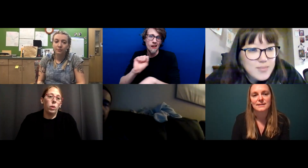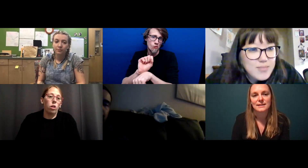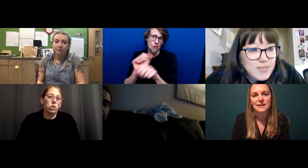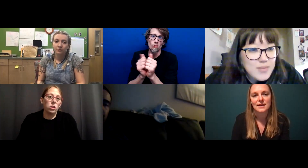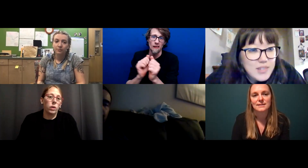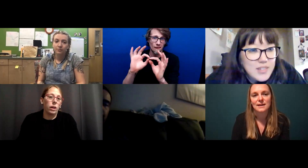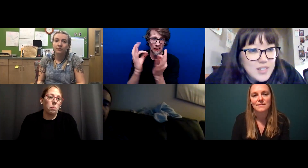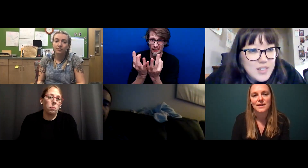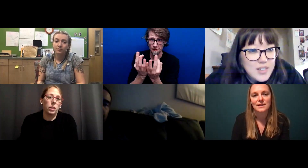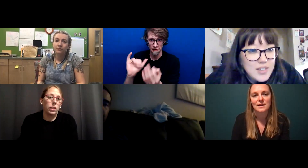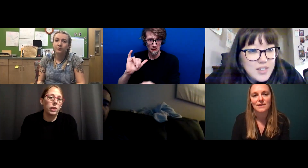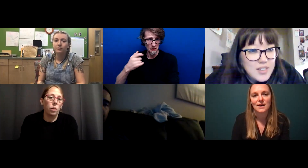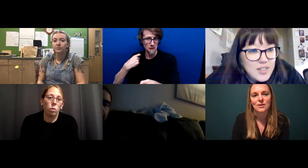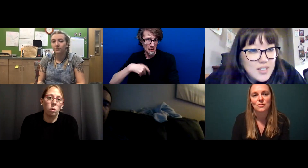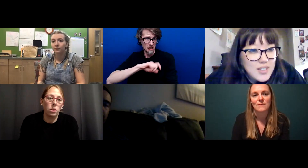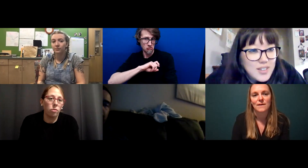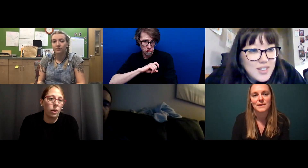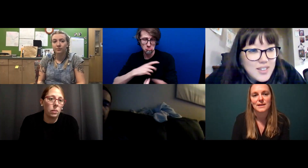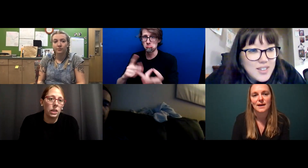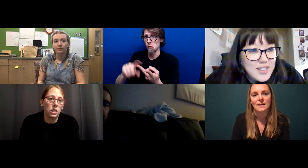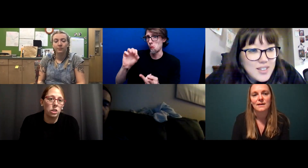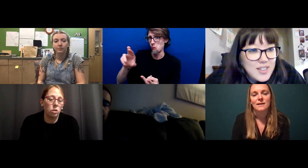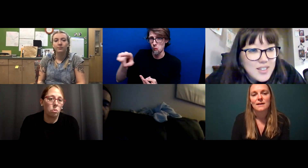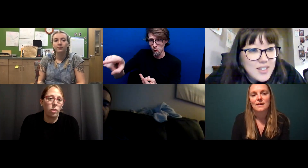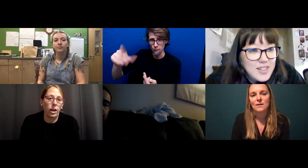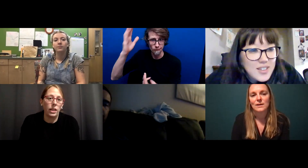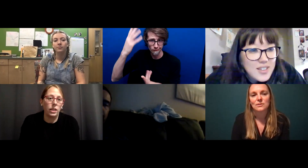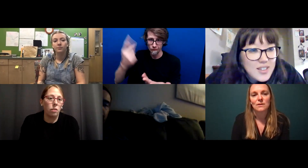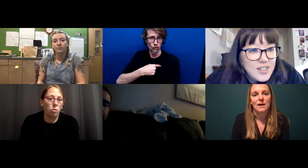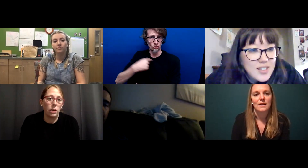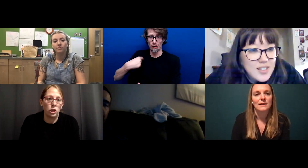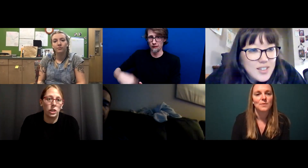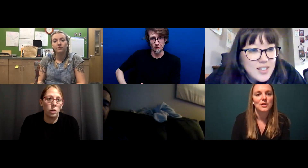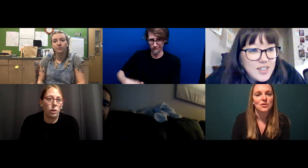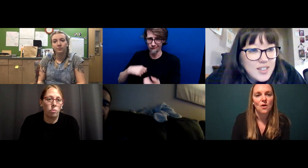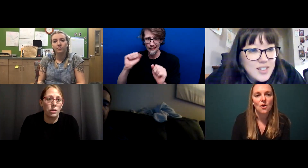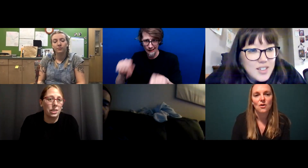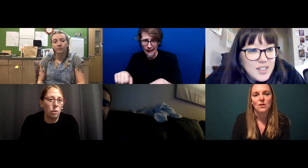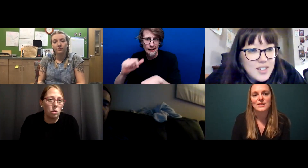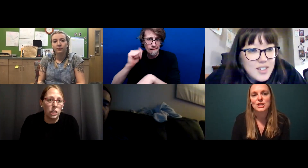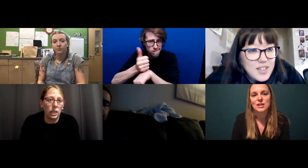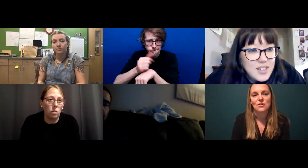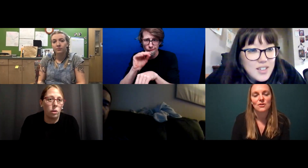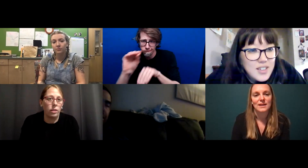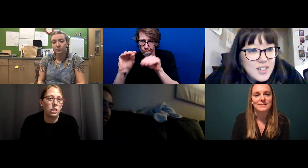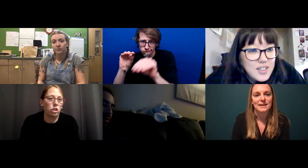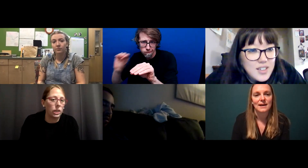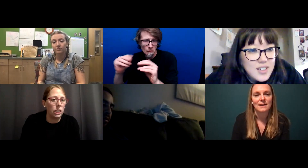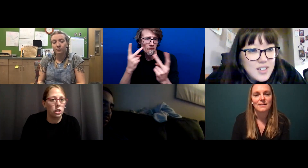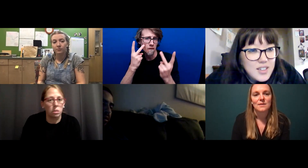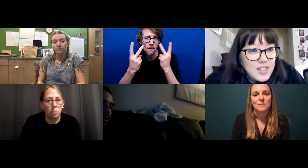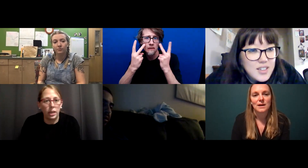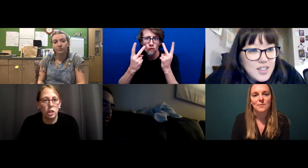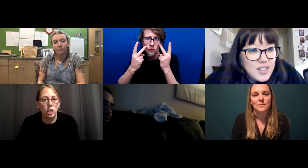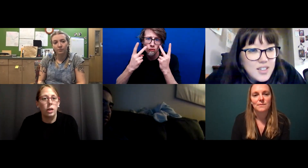we also can work with the families to provide information in whatever printed language they need, whether that's